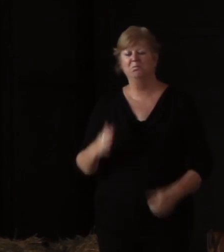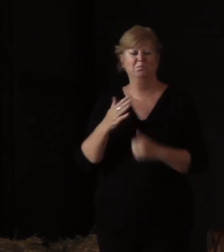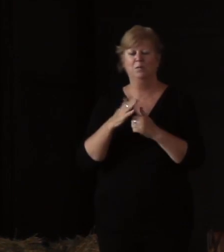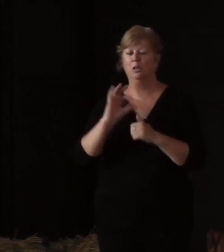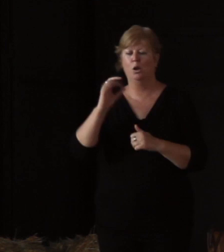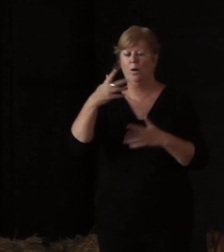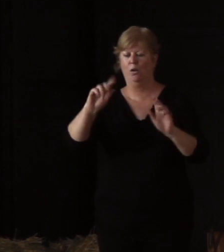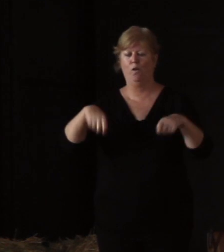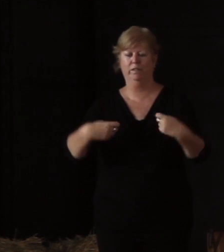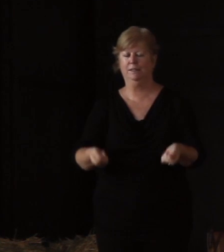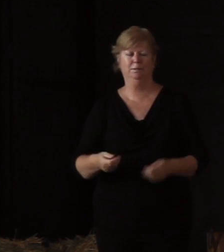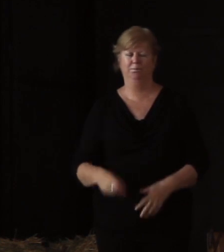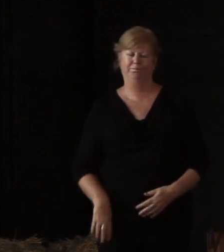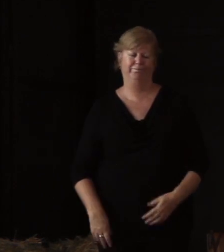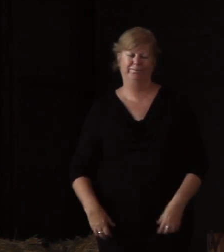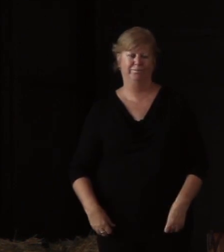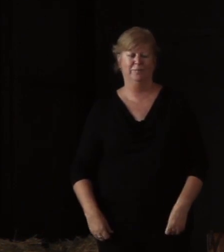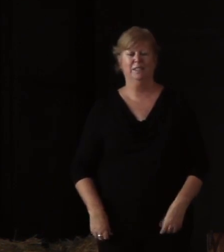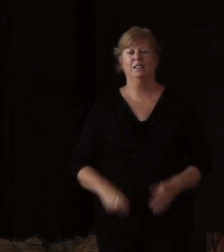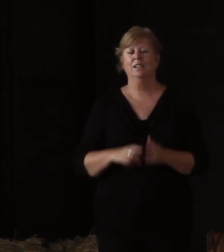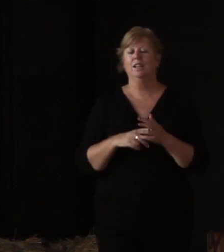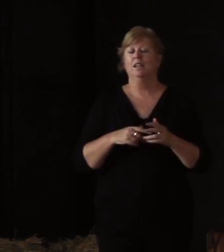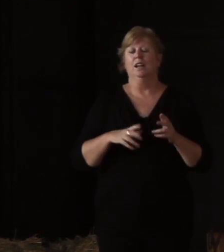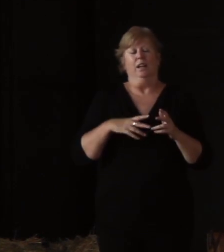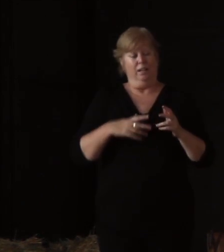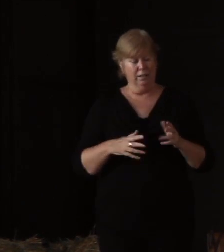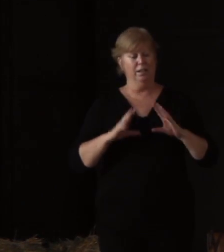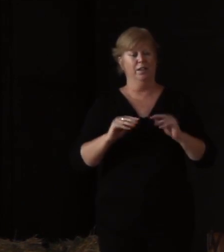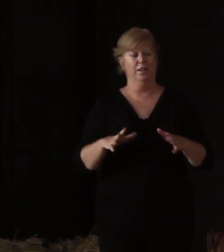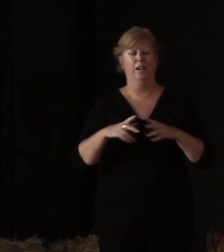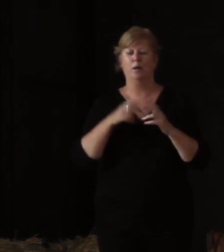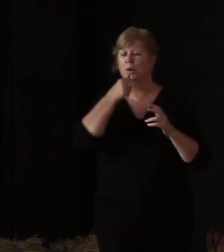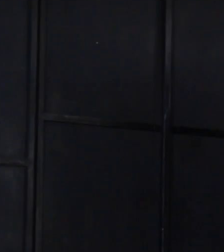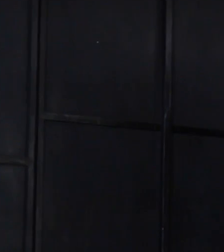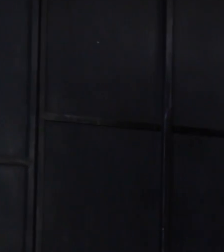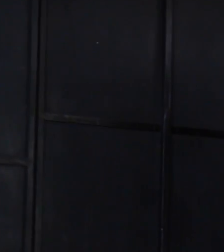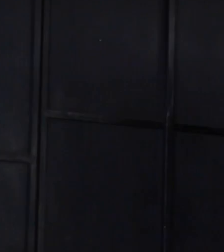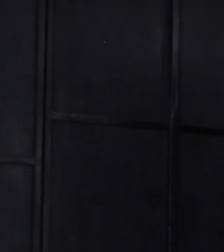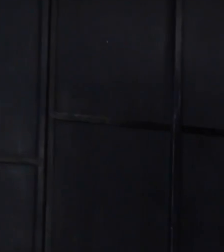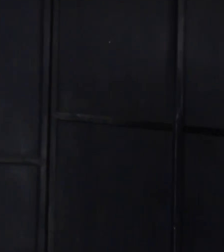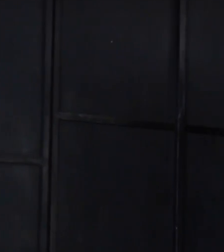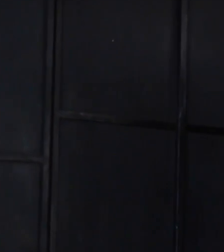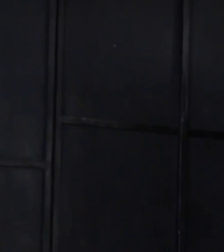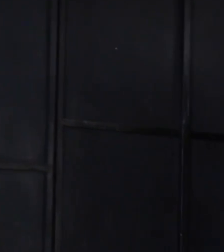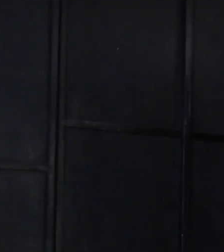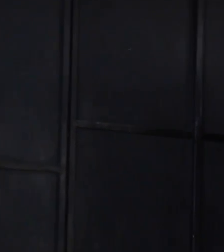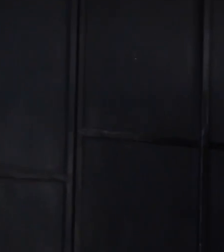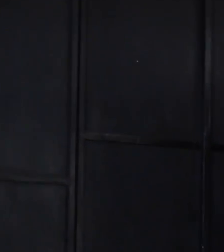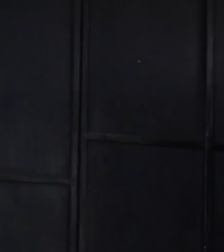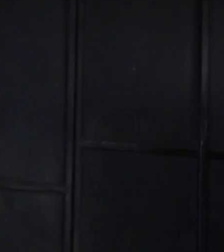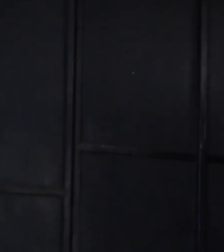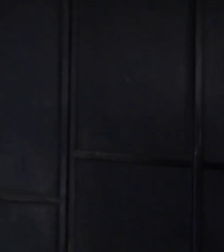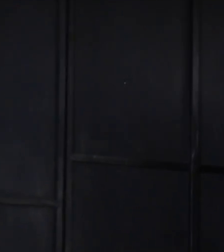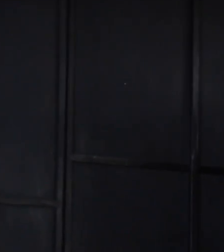offers. But instead, I took the higher ground and I put a letter in all of the neighbours' letterboxes and said, I know you